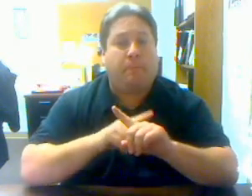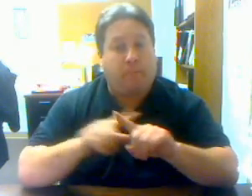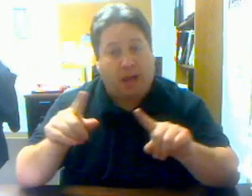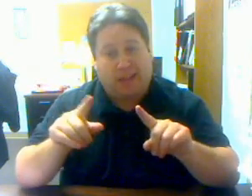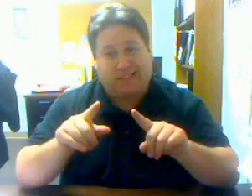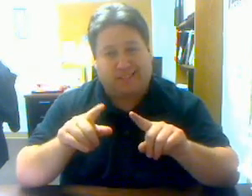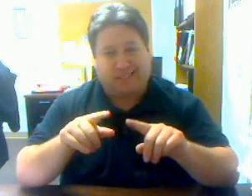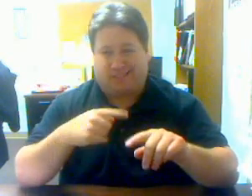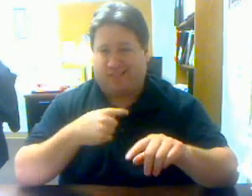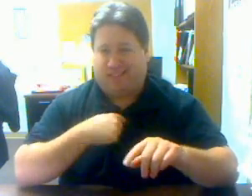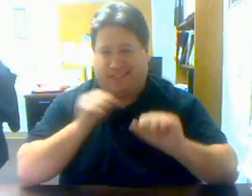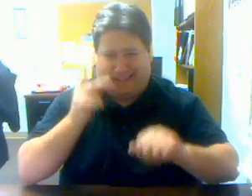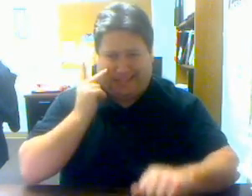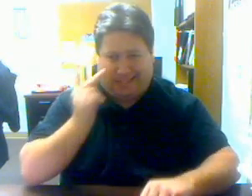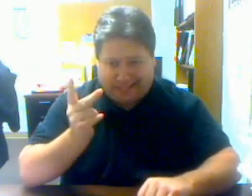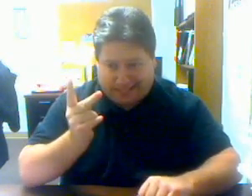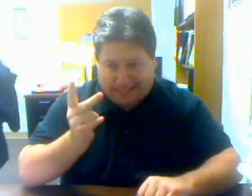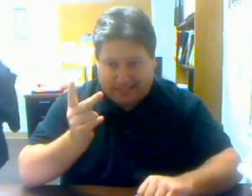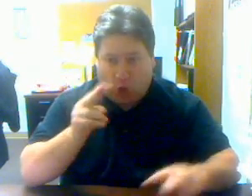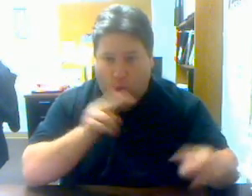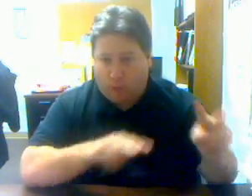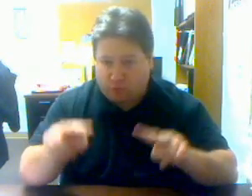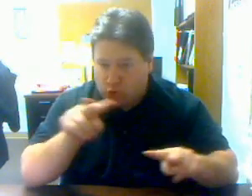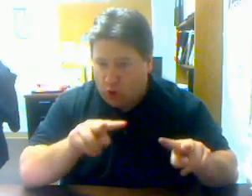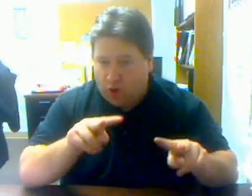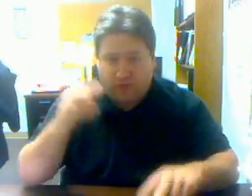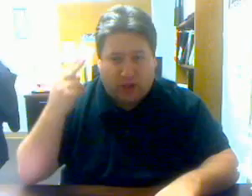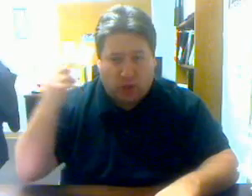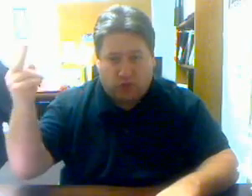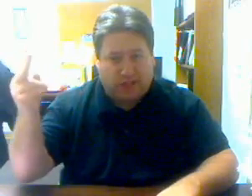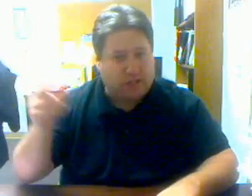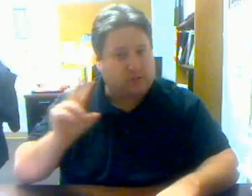be. And it's something to think about because you may encounter that on the job.